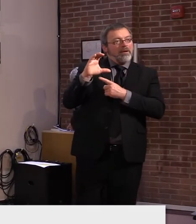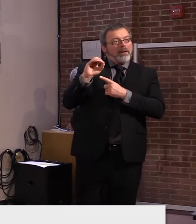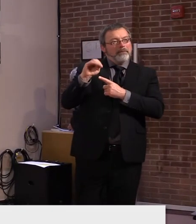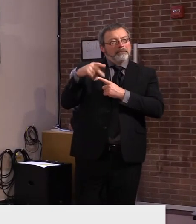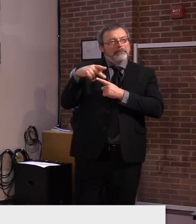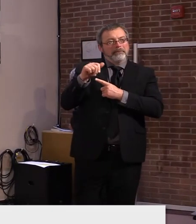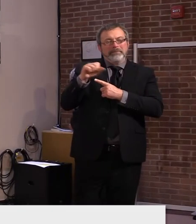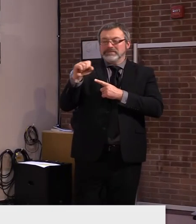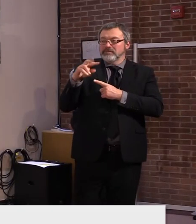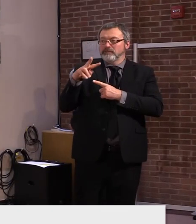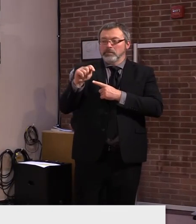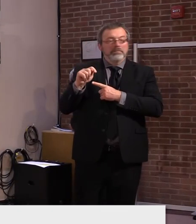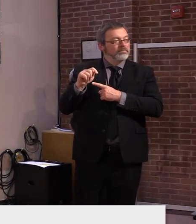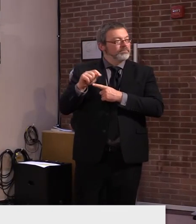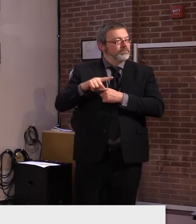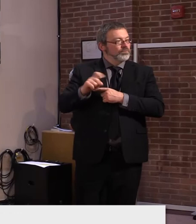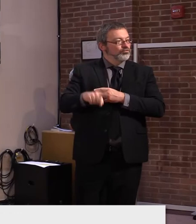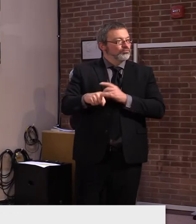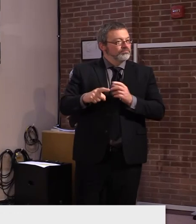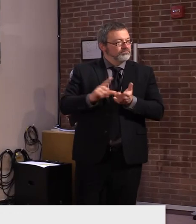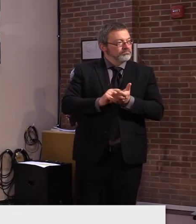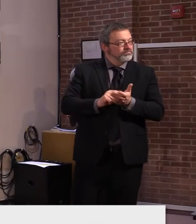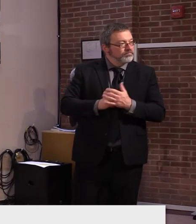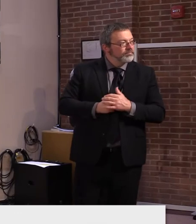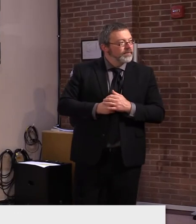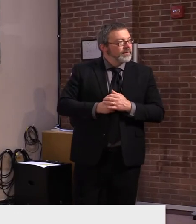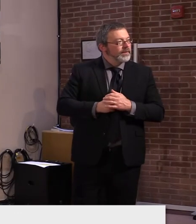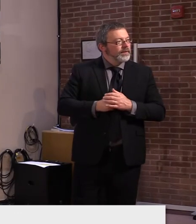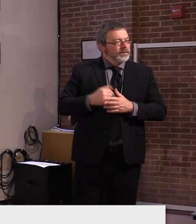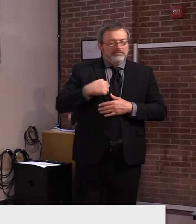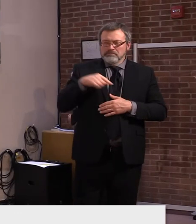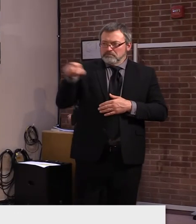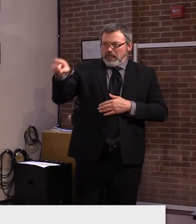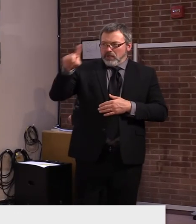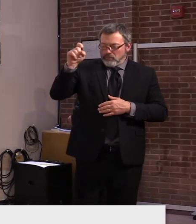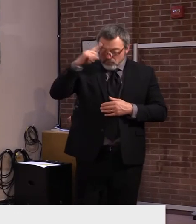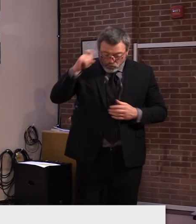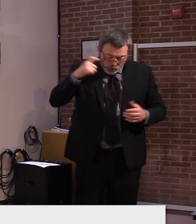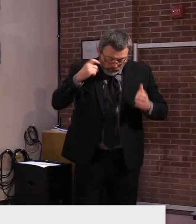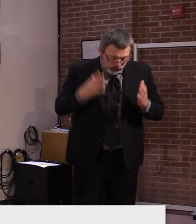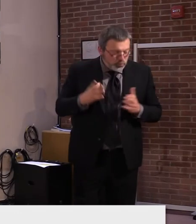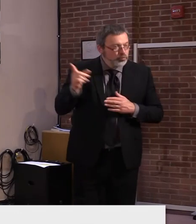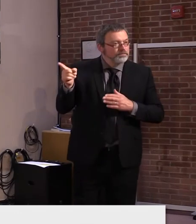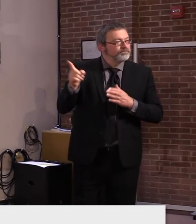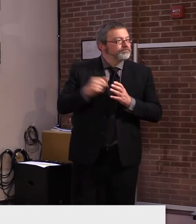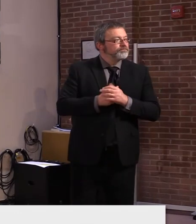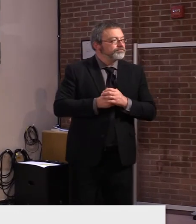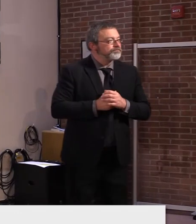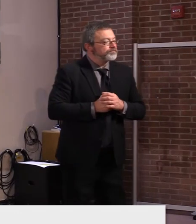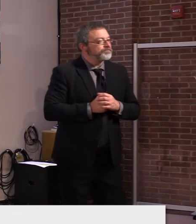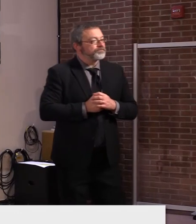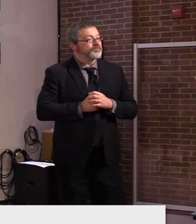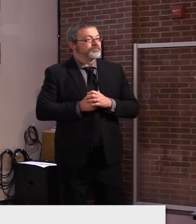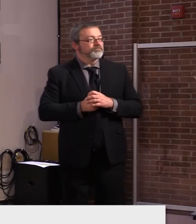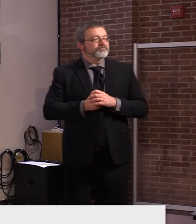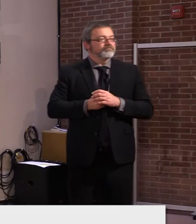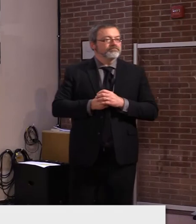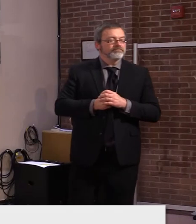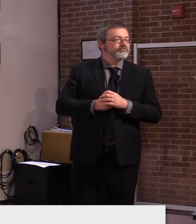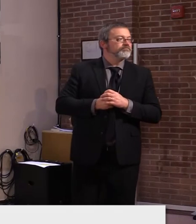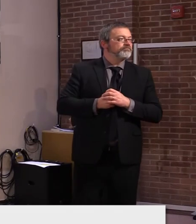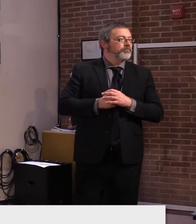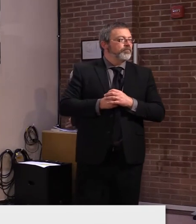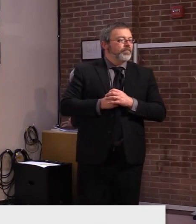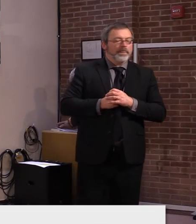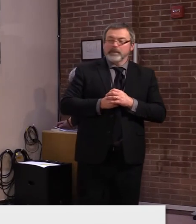Thank you, Jason. Governor, I was looking, there's a new report out that said that the example they used was in Chicago